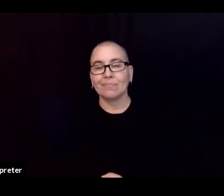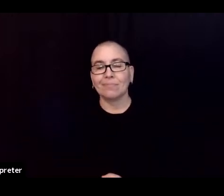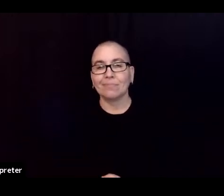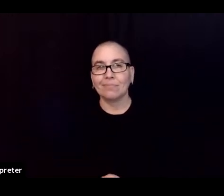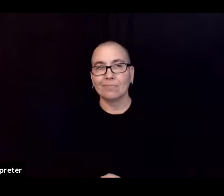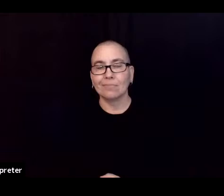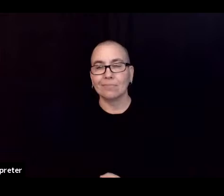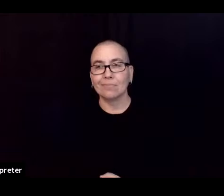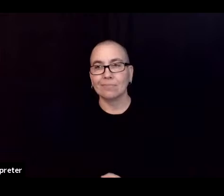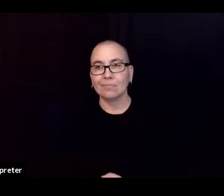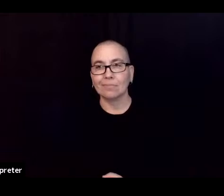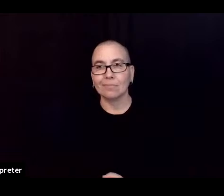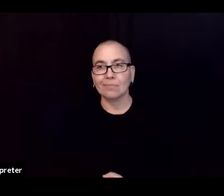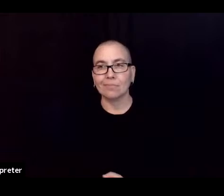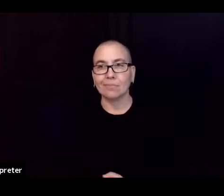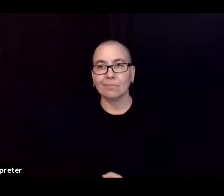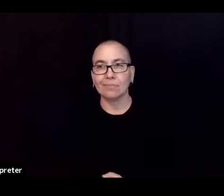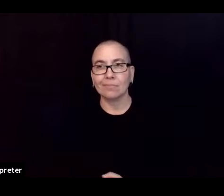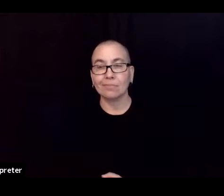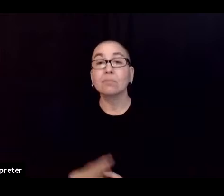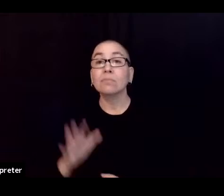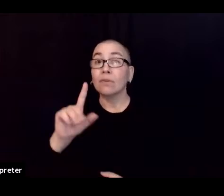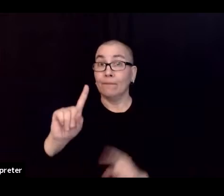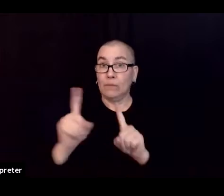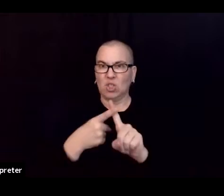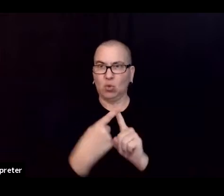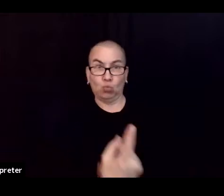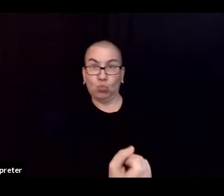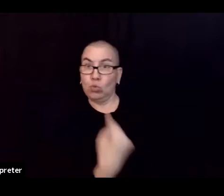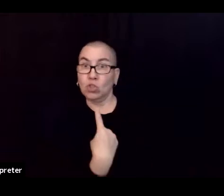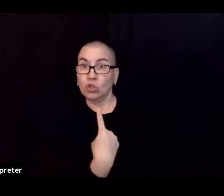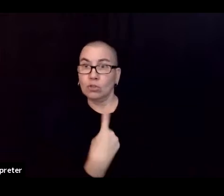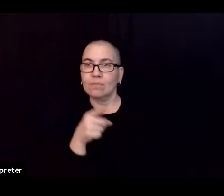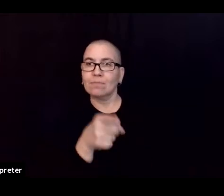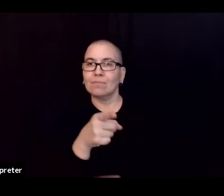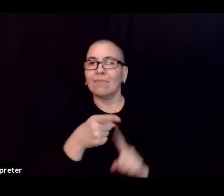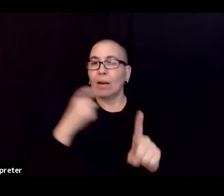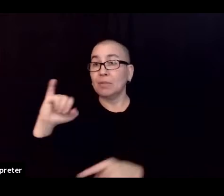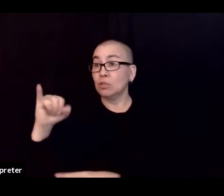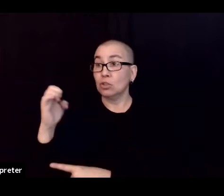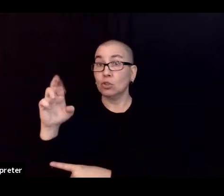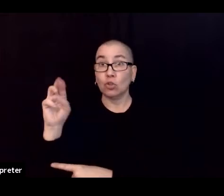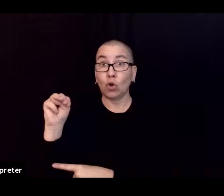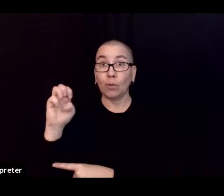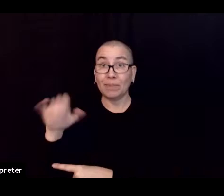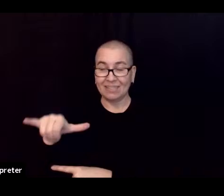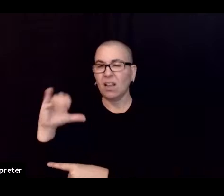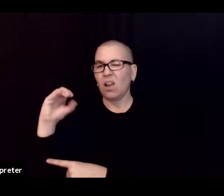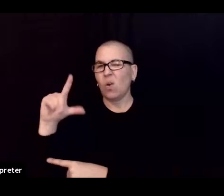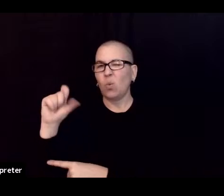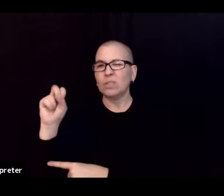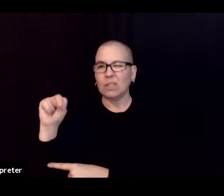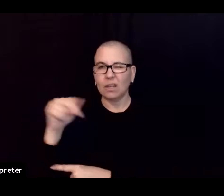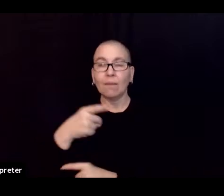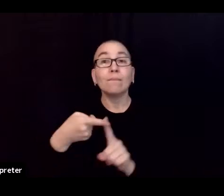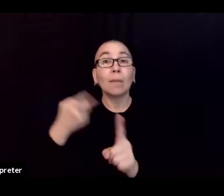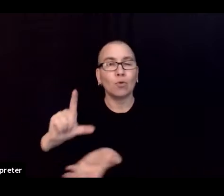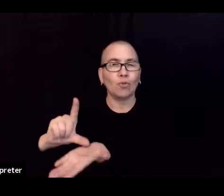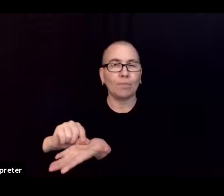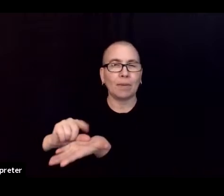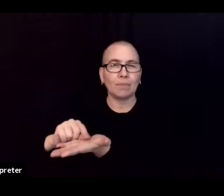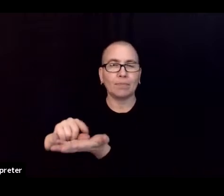First question comes from the line of Jeremy Olson from Star Tribune. Your line is now open.